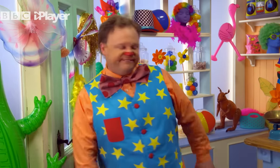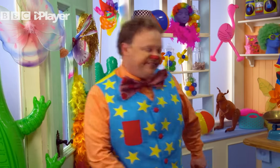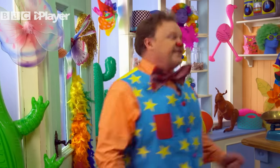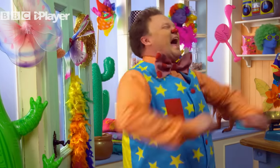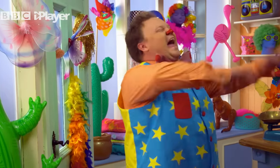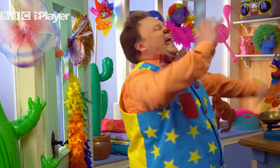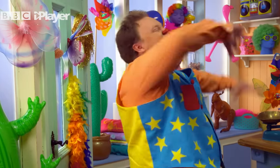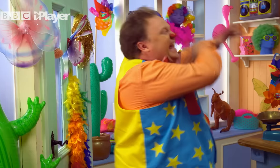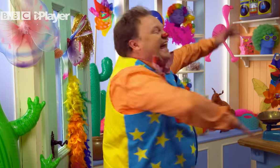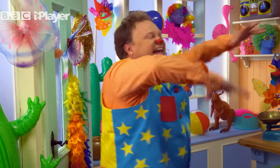Oh.